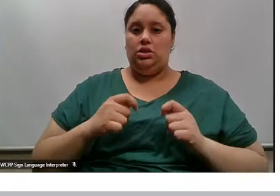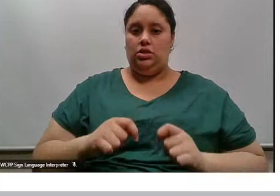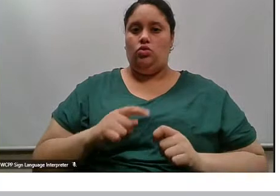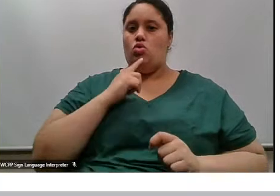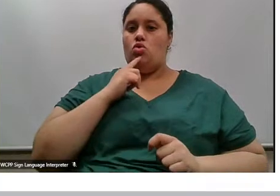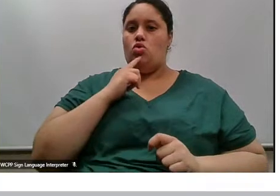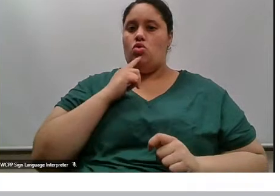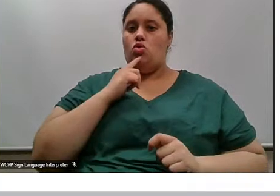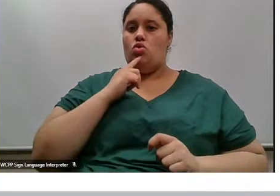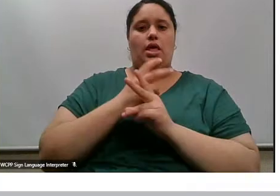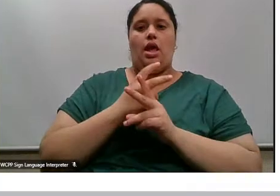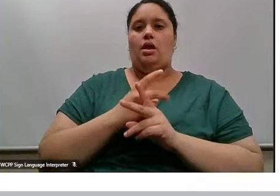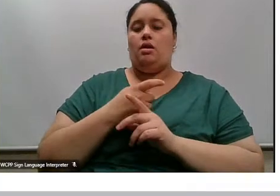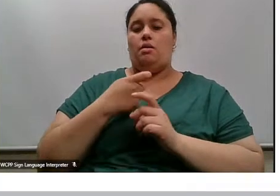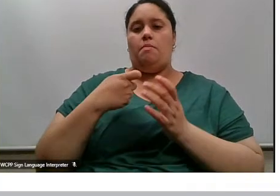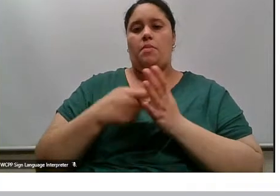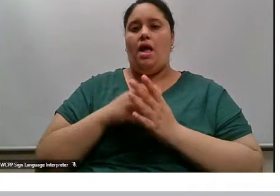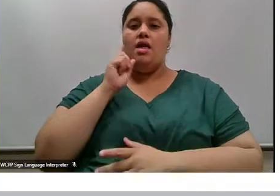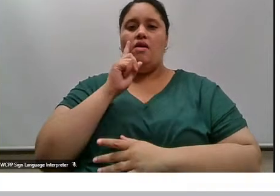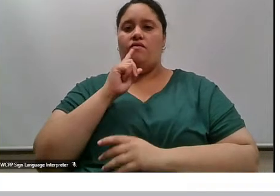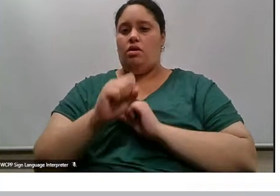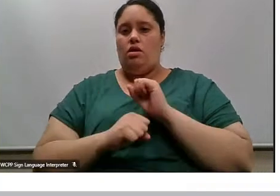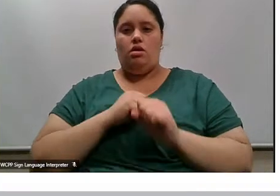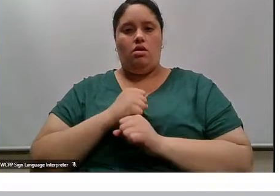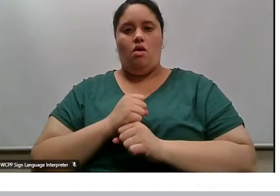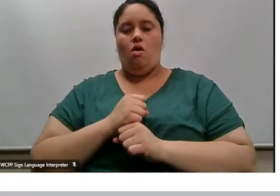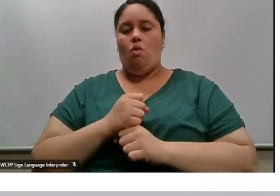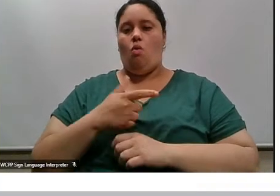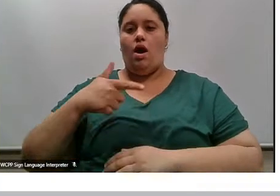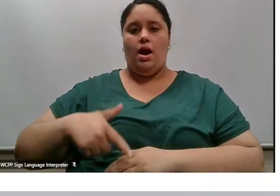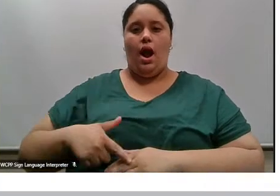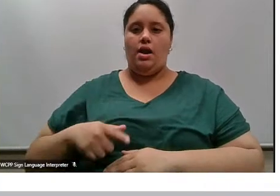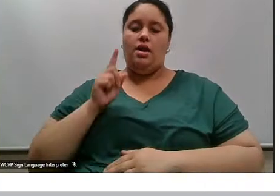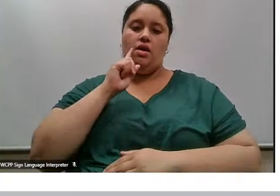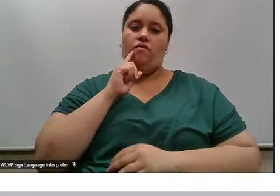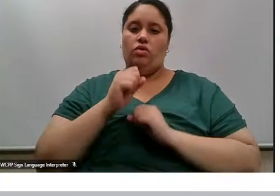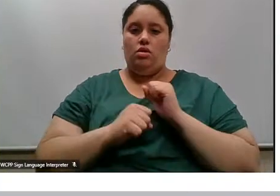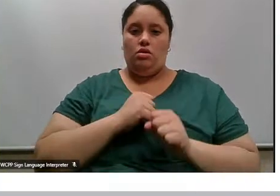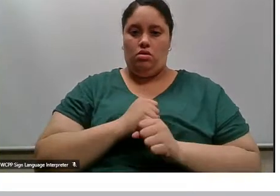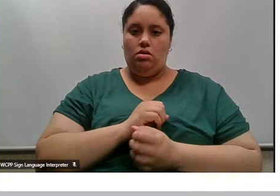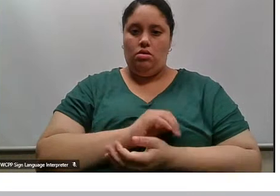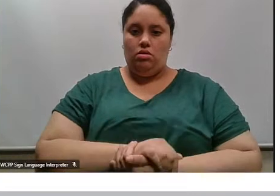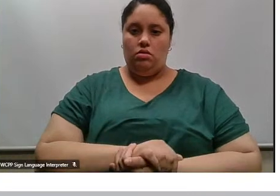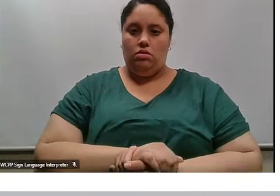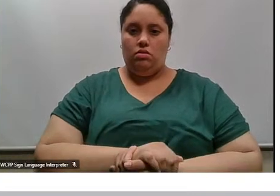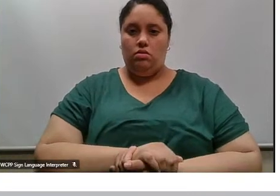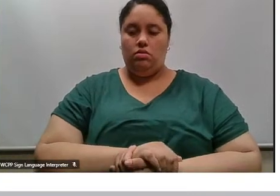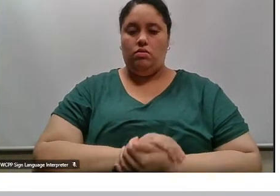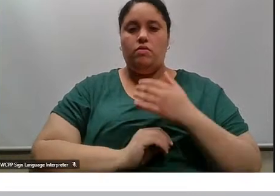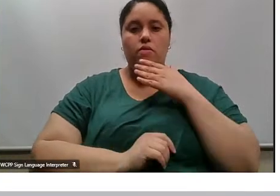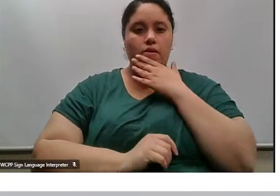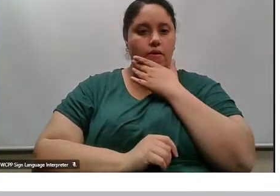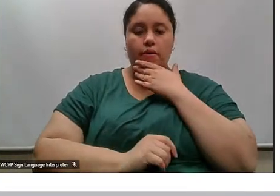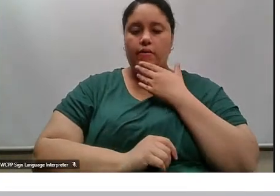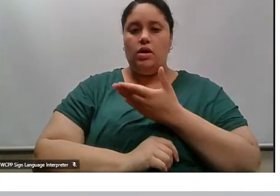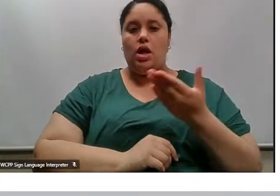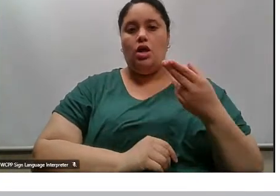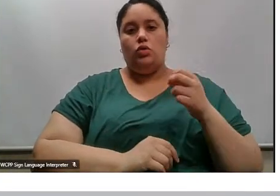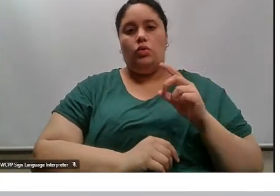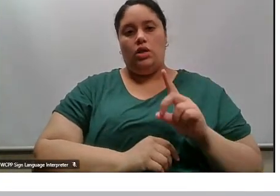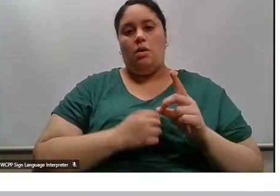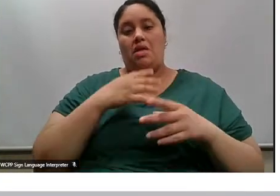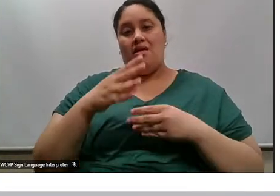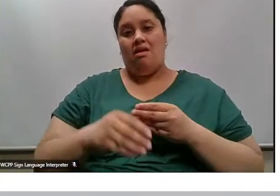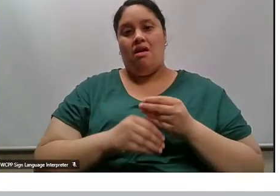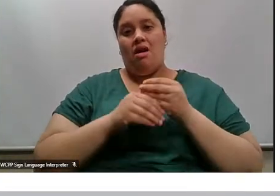not buying vehicles every year or firearms every year. I will give over to HLB. Thank you. I can just add